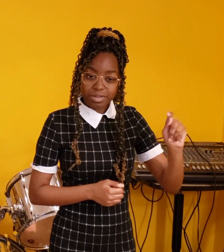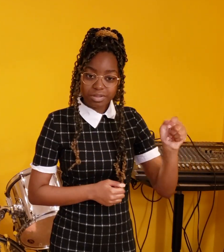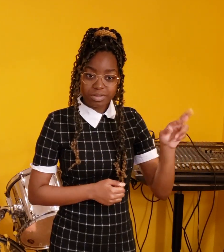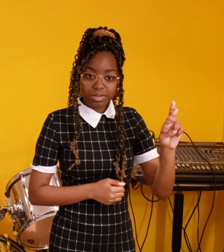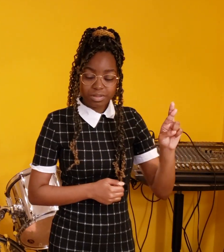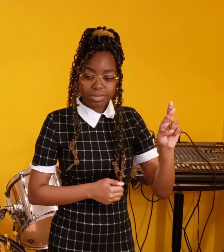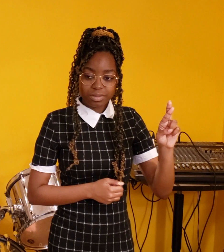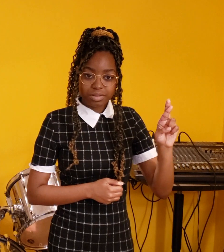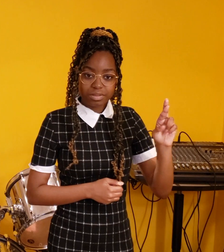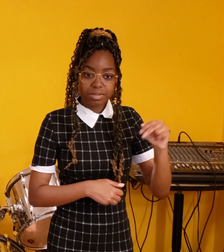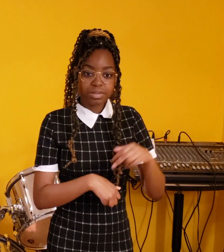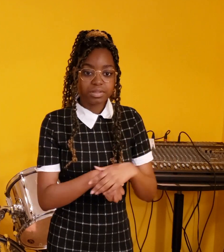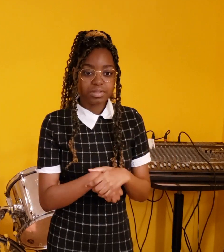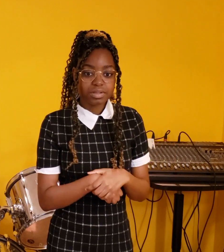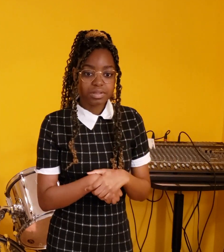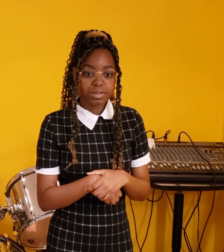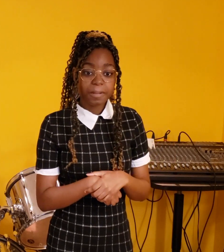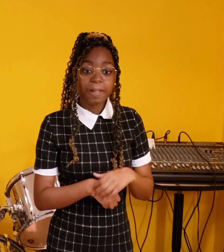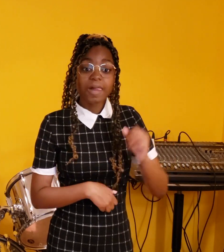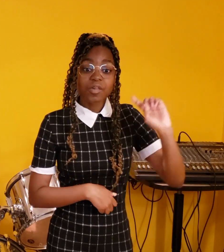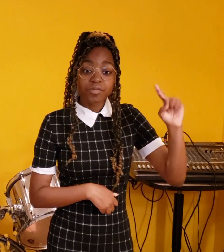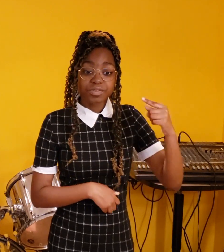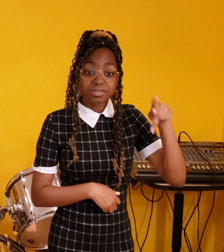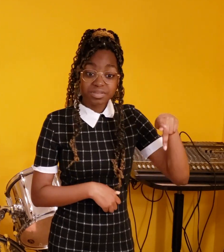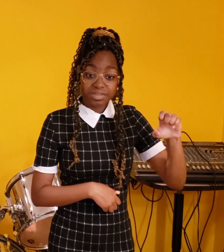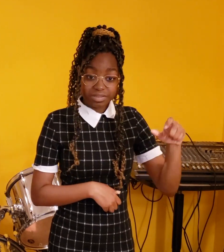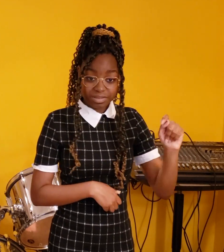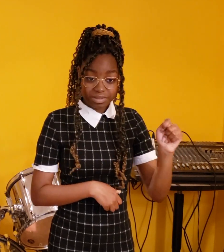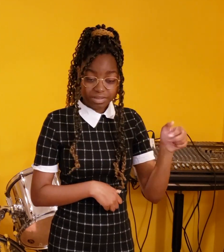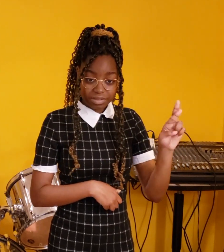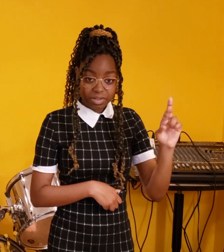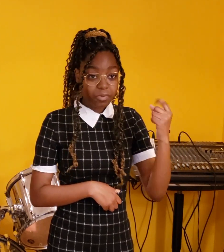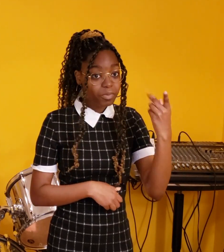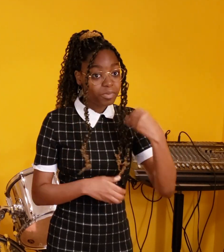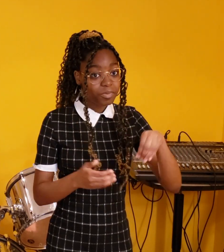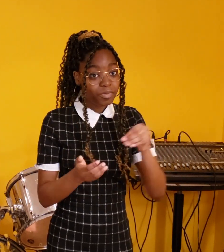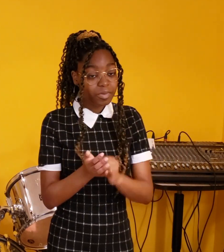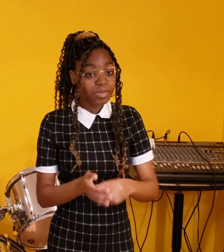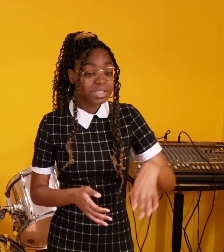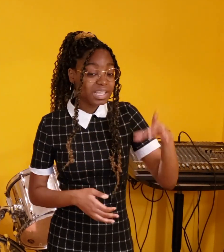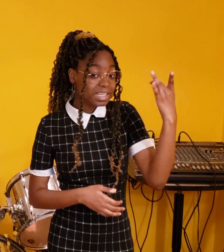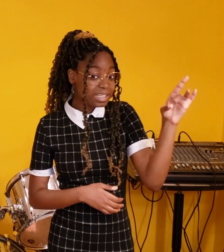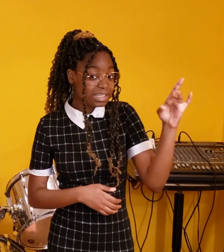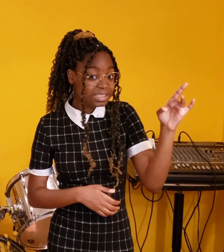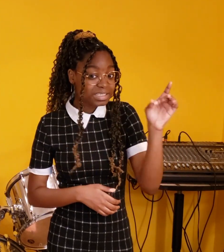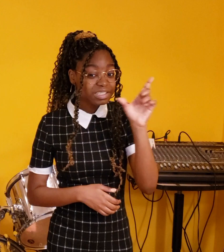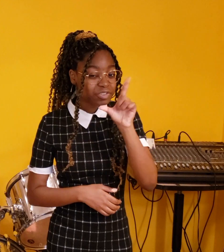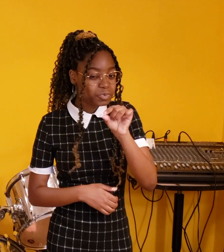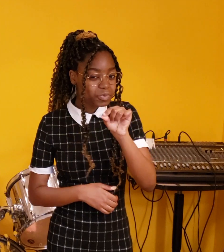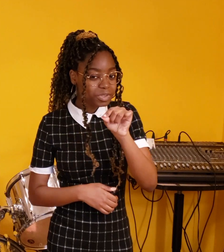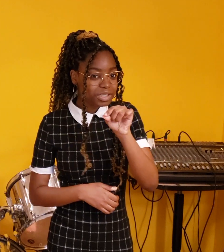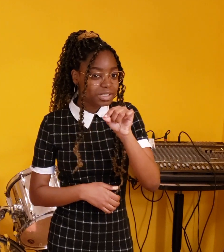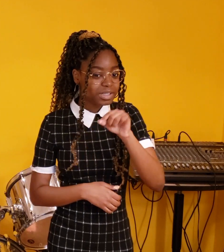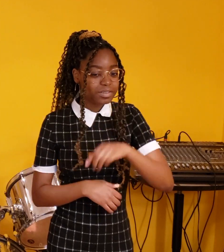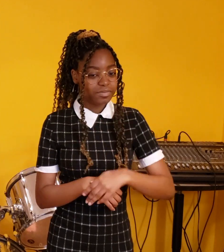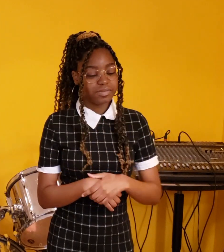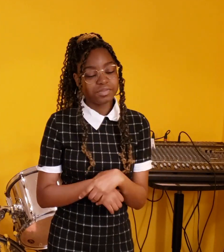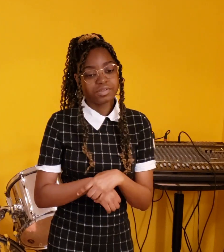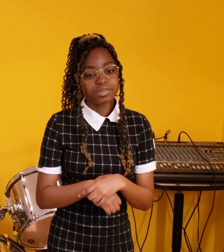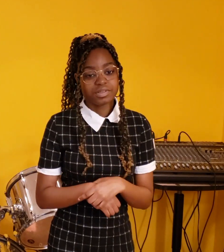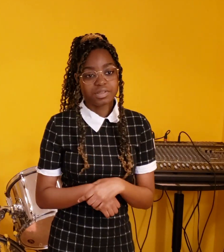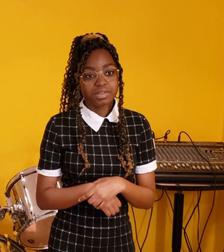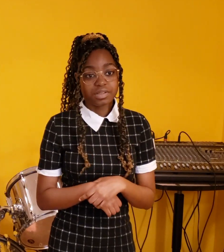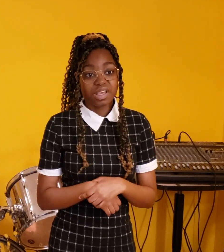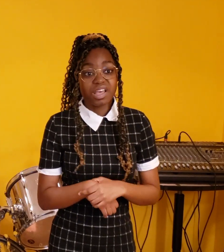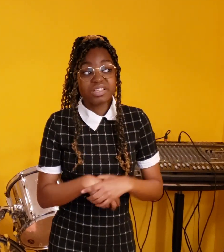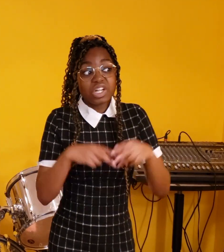1 Peter. Turn with me, please. 1 Peter chapter 1, verses 18 to 20.